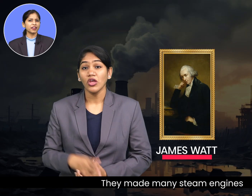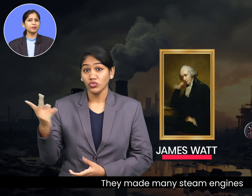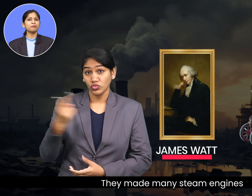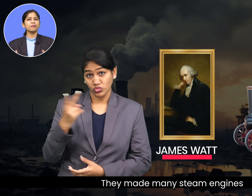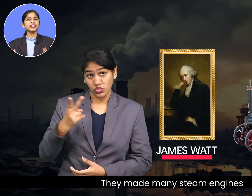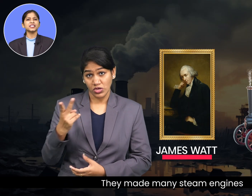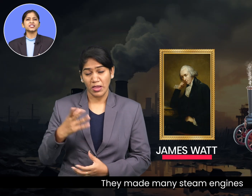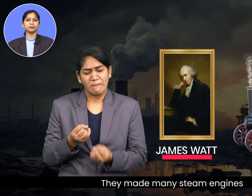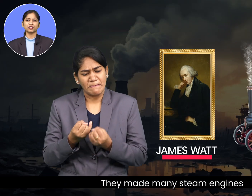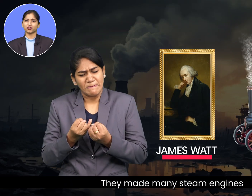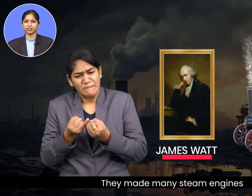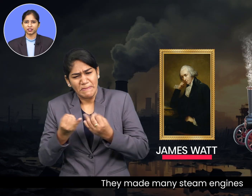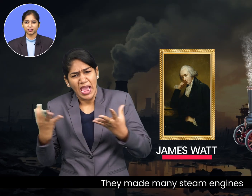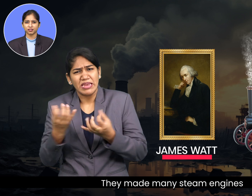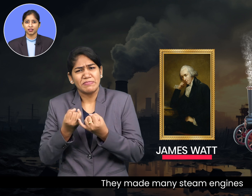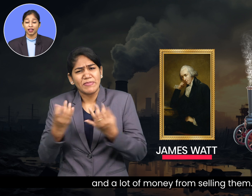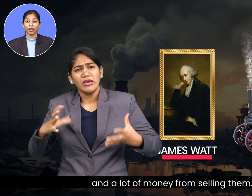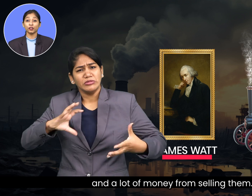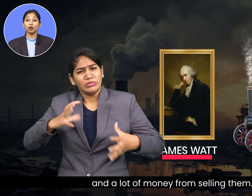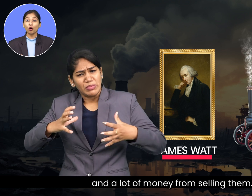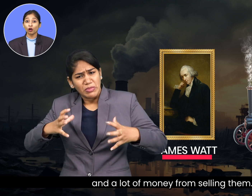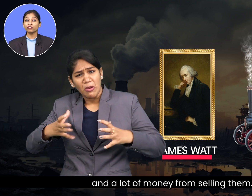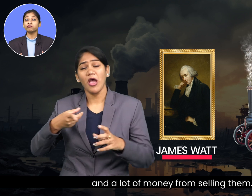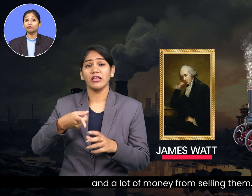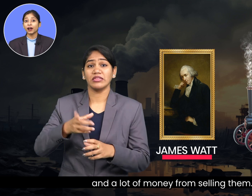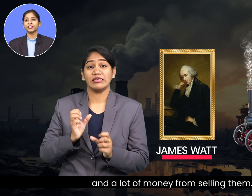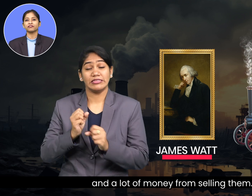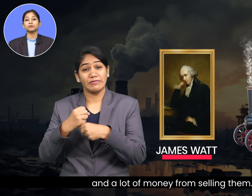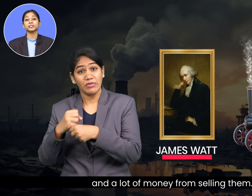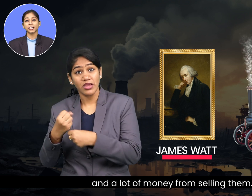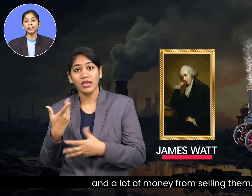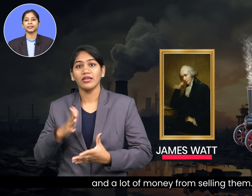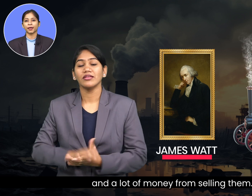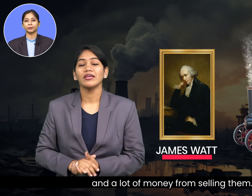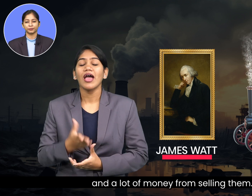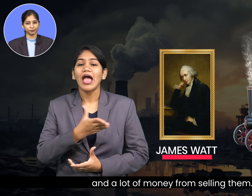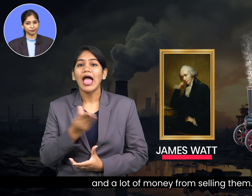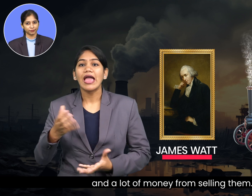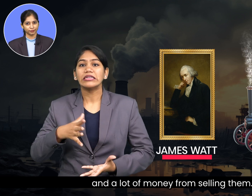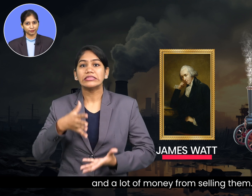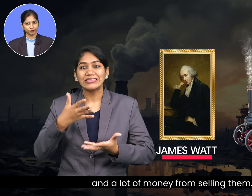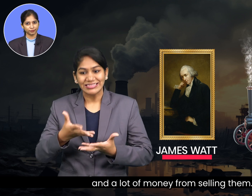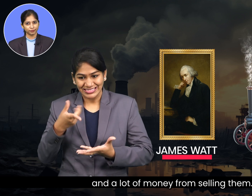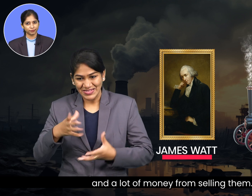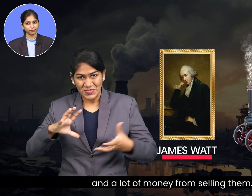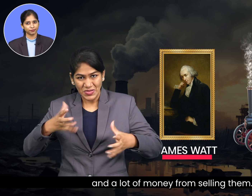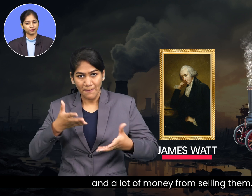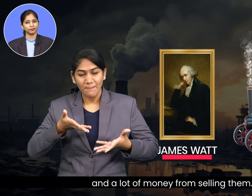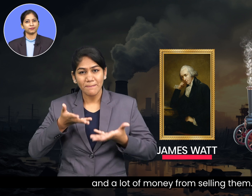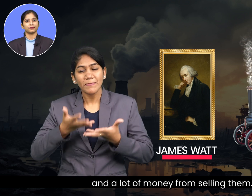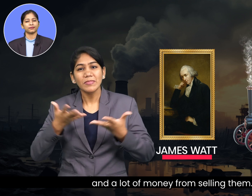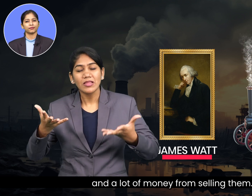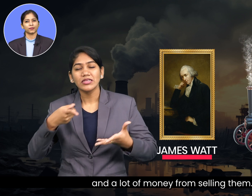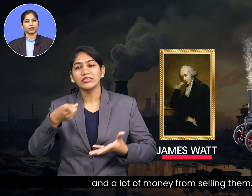They made many steam engines and a lot of money from selling them.